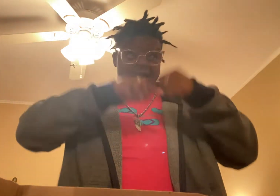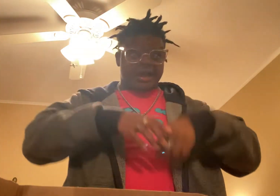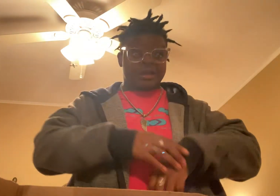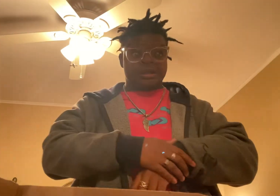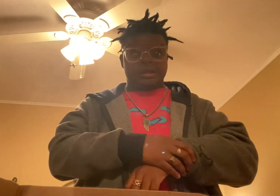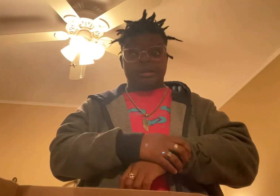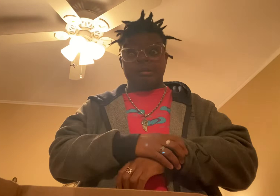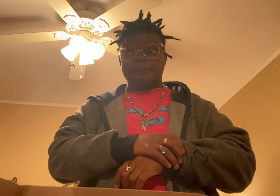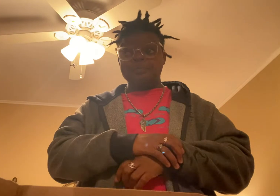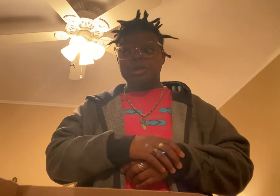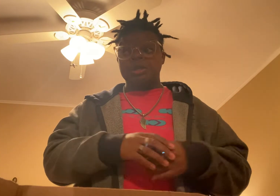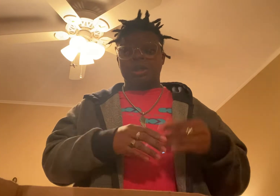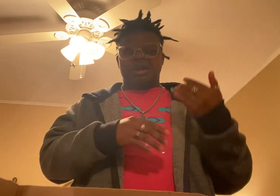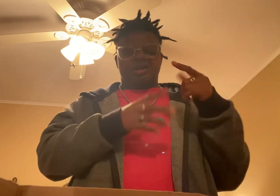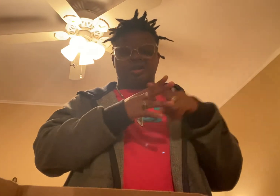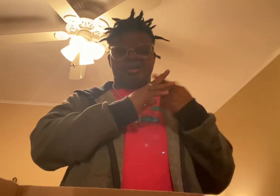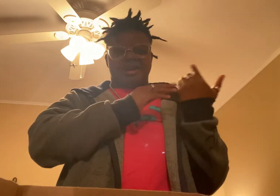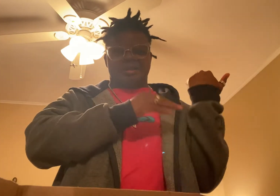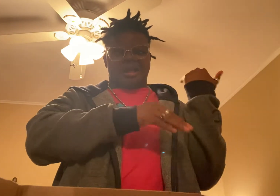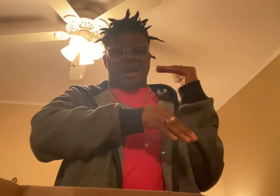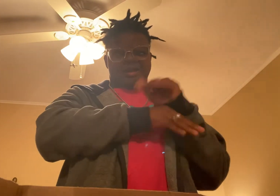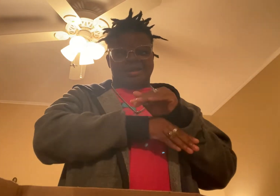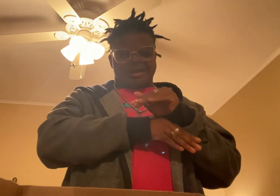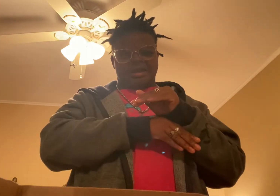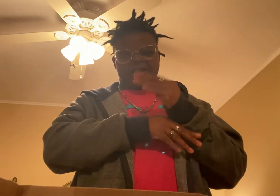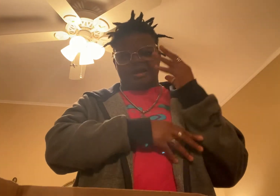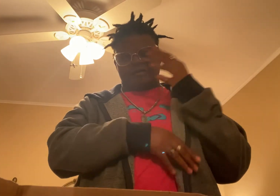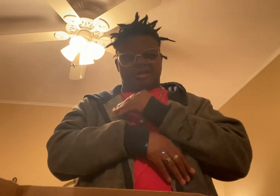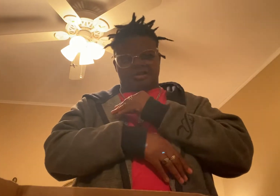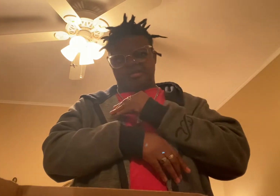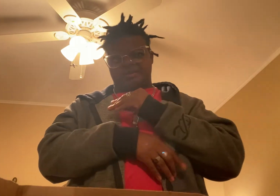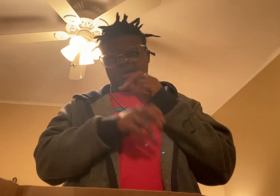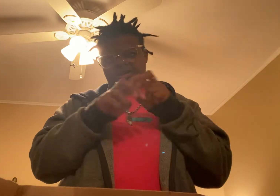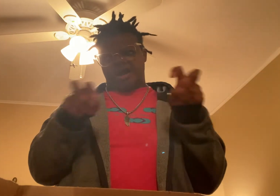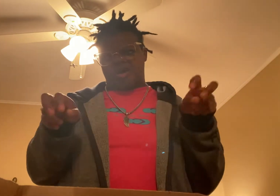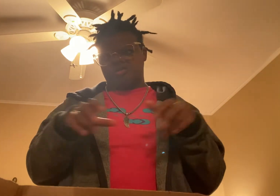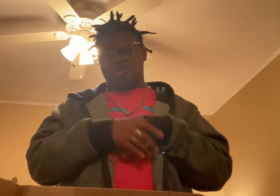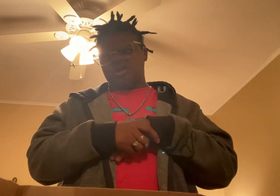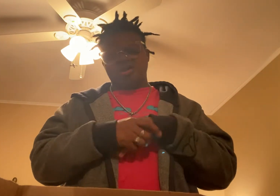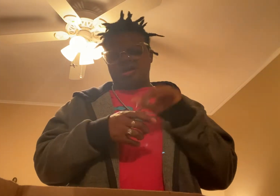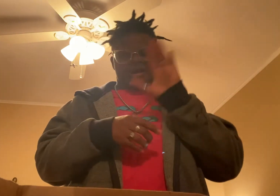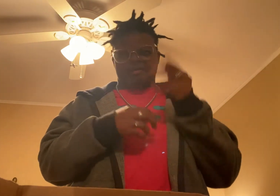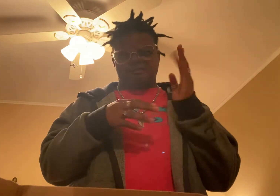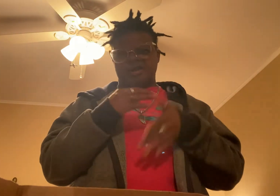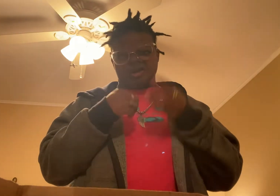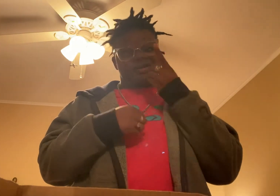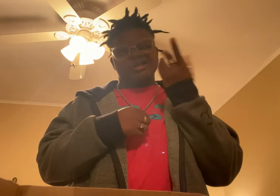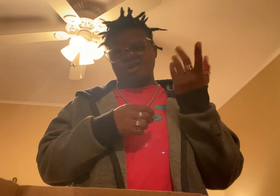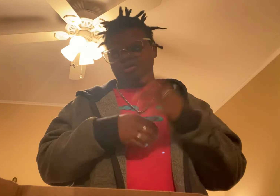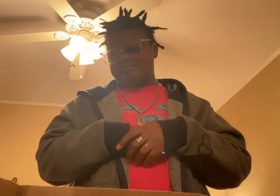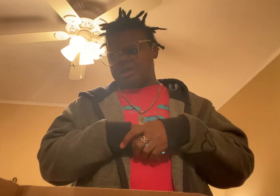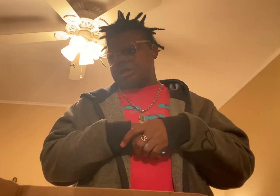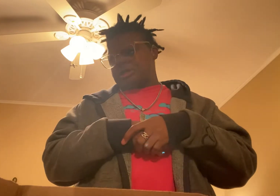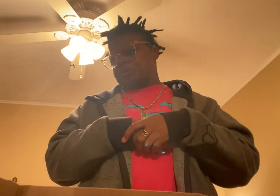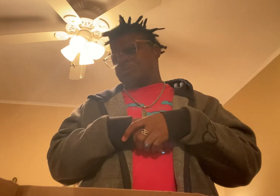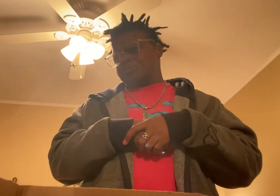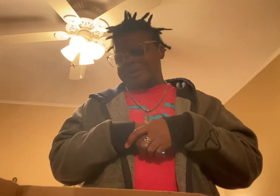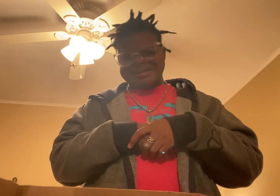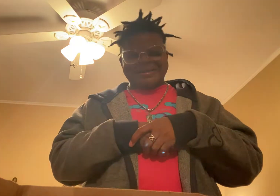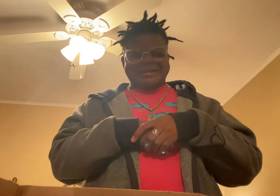headaches. That started at last night, and I fell asleep on the couch. Never finished my dinner.